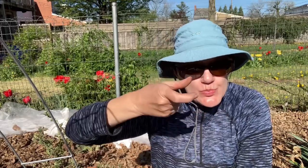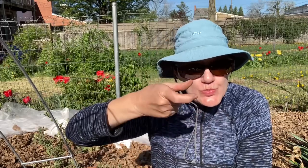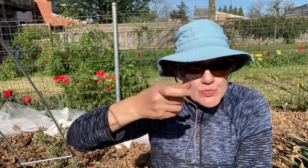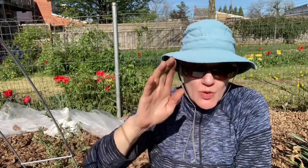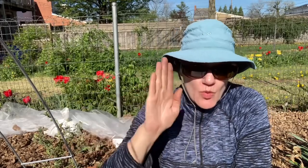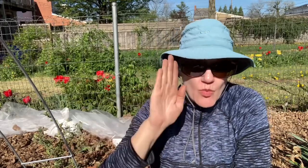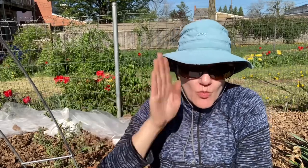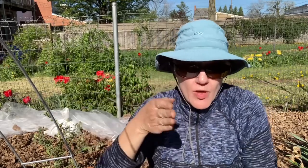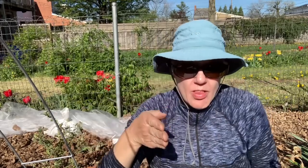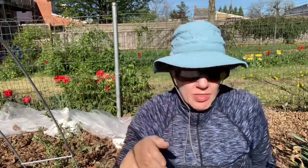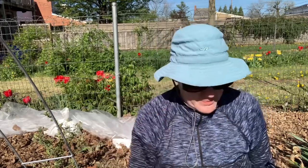size.